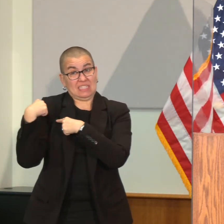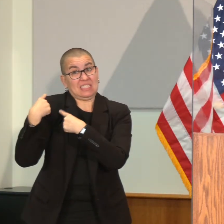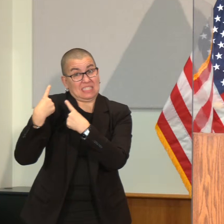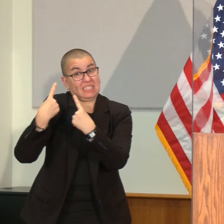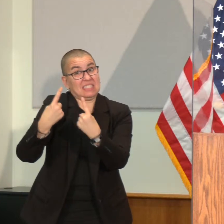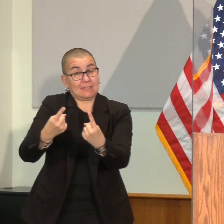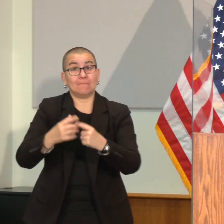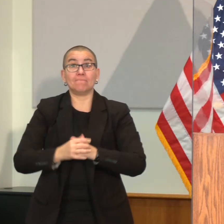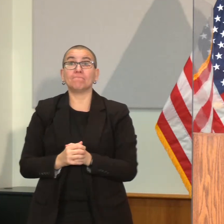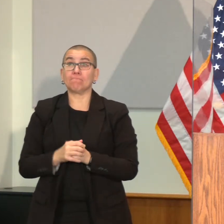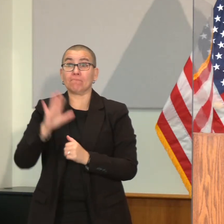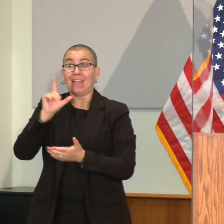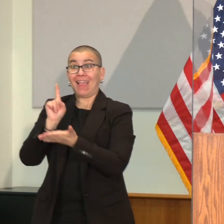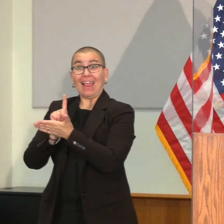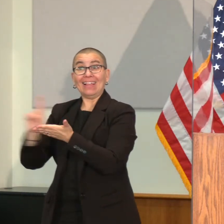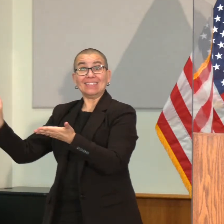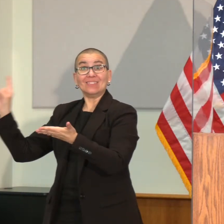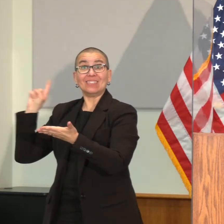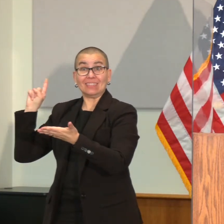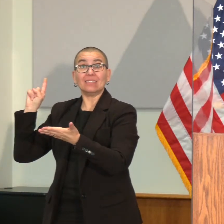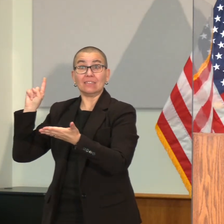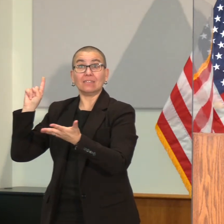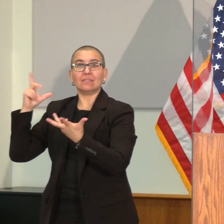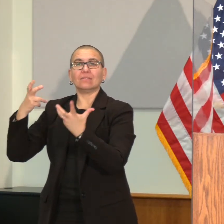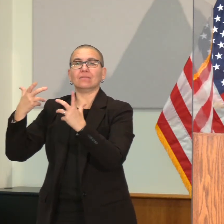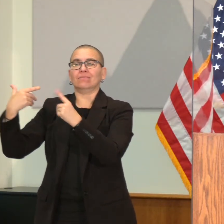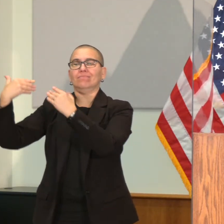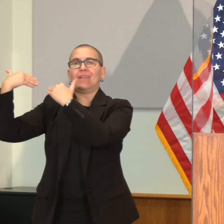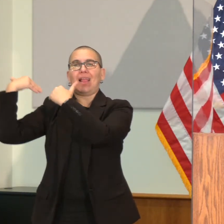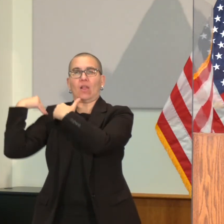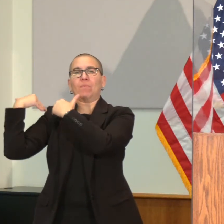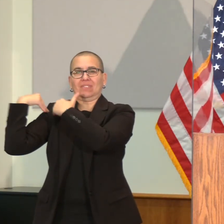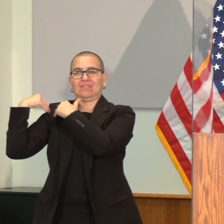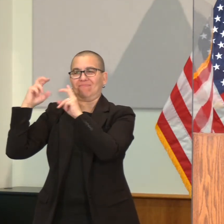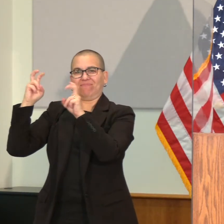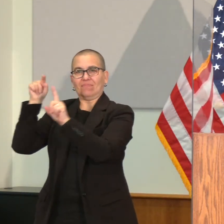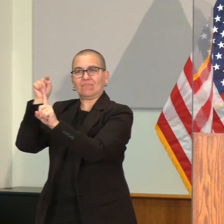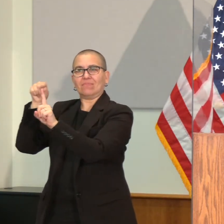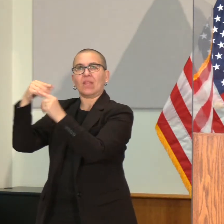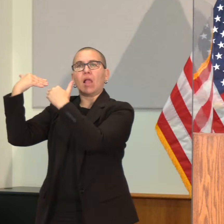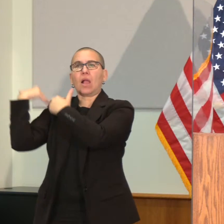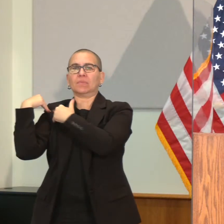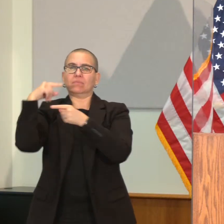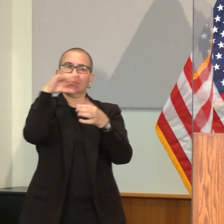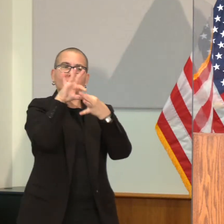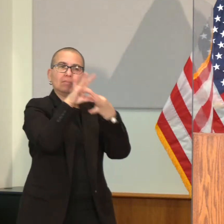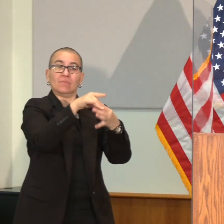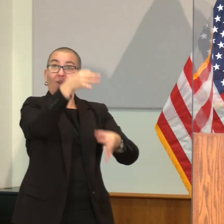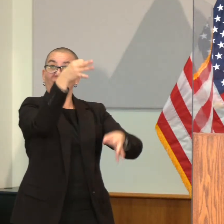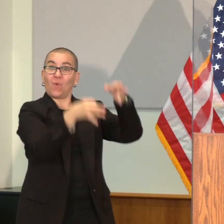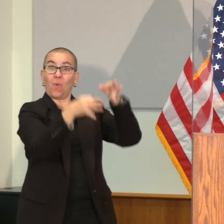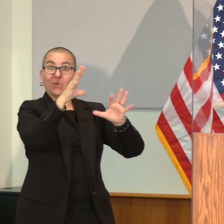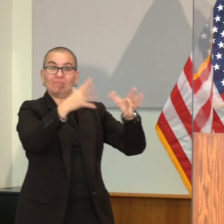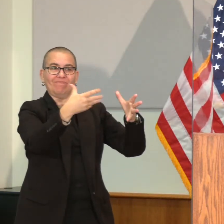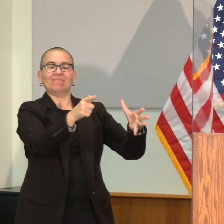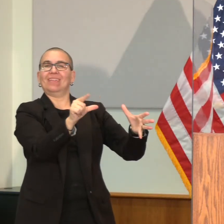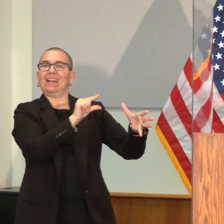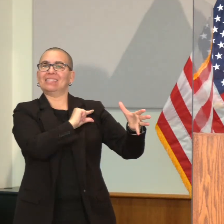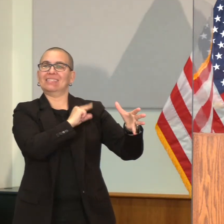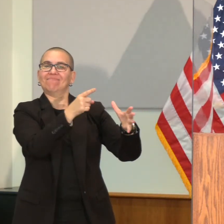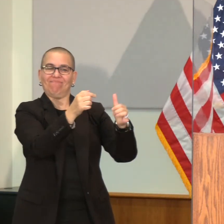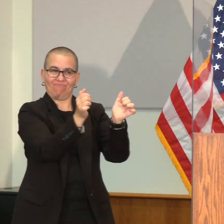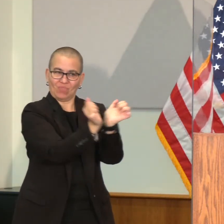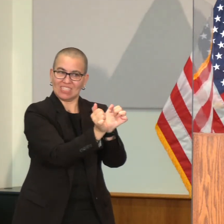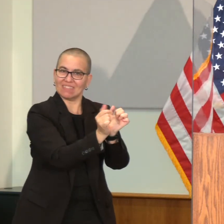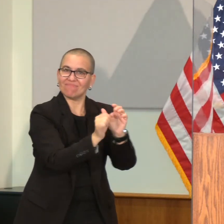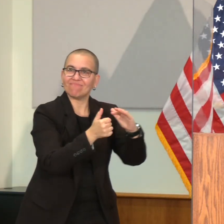last week, while there was accountability in the courtroom, systemic change is going to take work, and it's going to